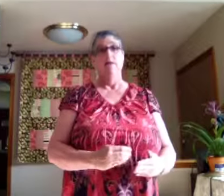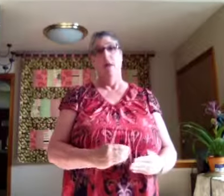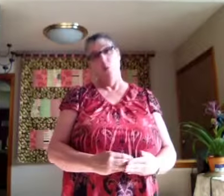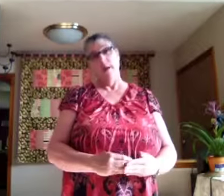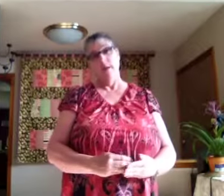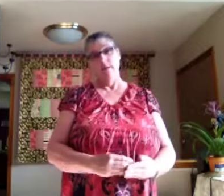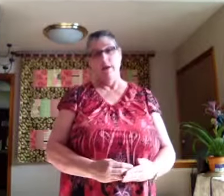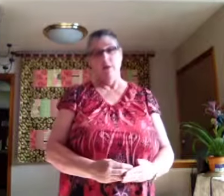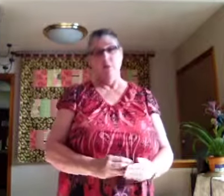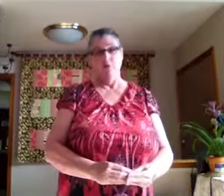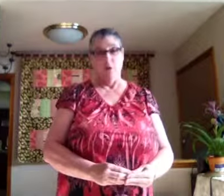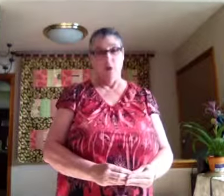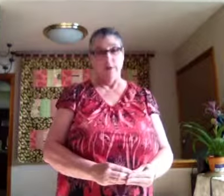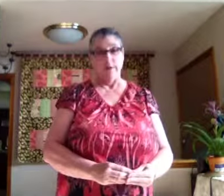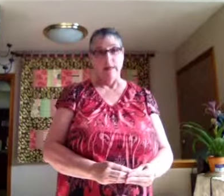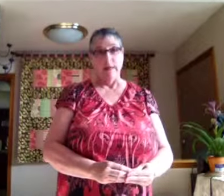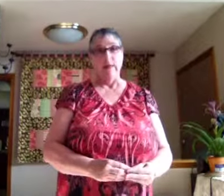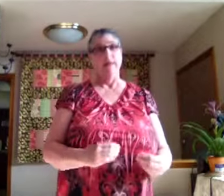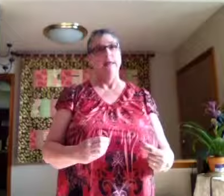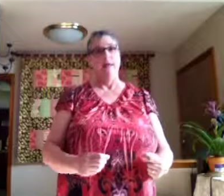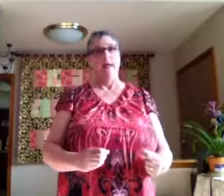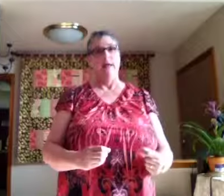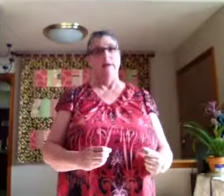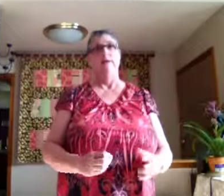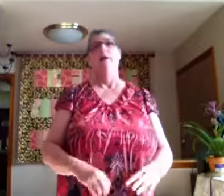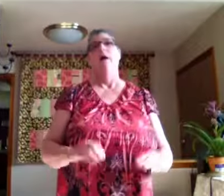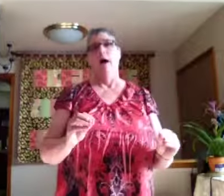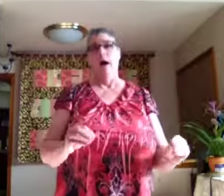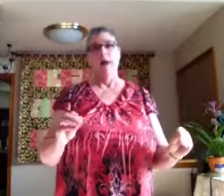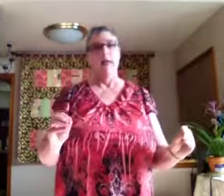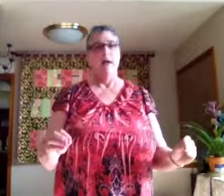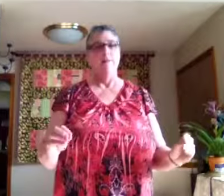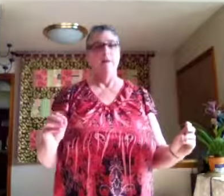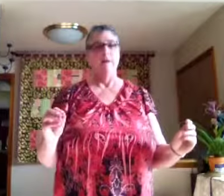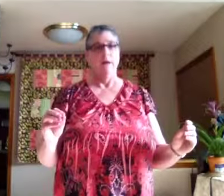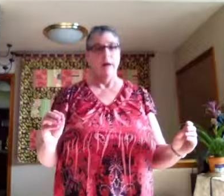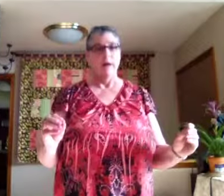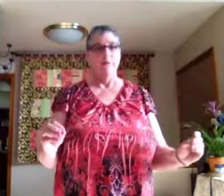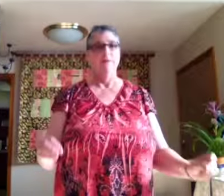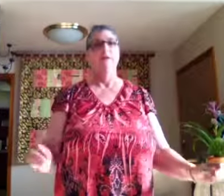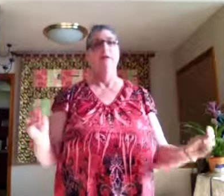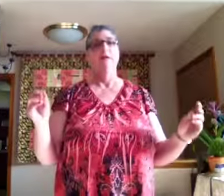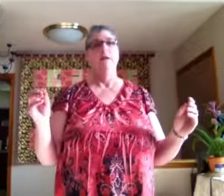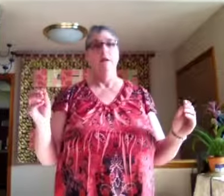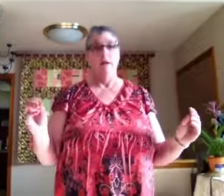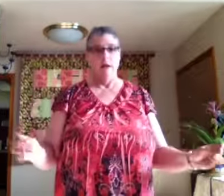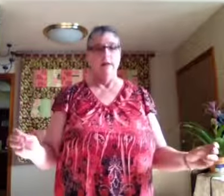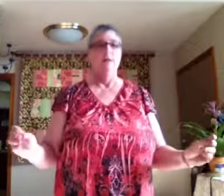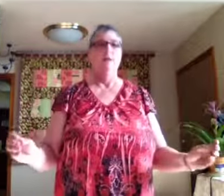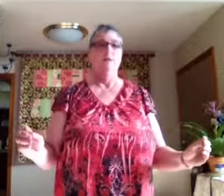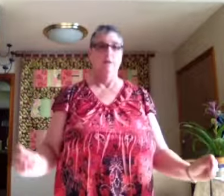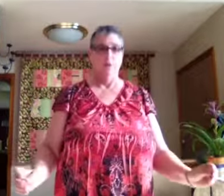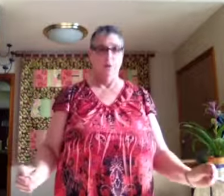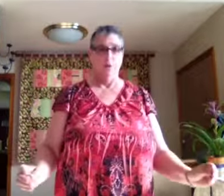that what he had done was wrong, and he said, I have sinned against the Lord."